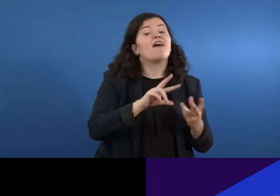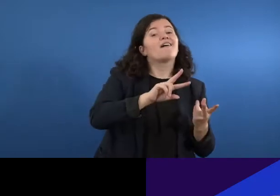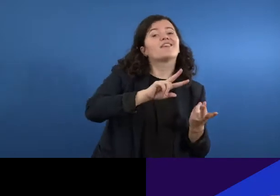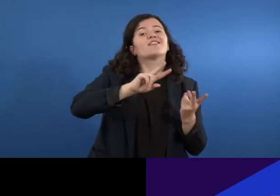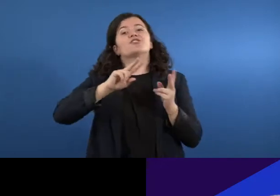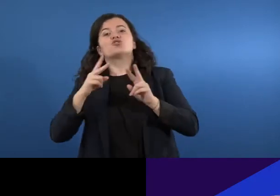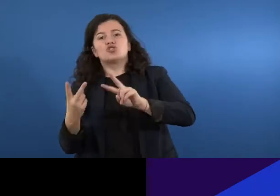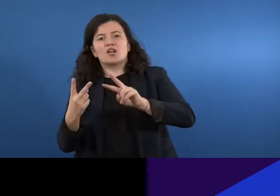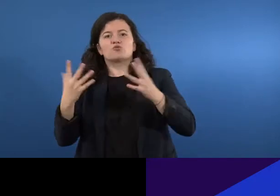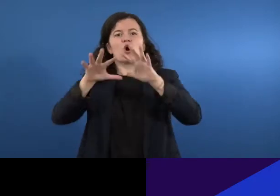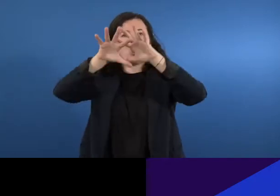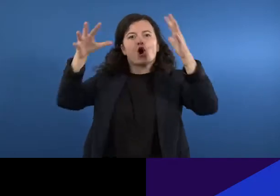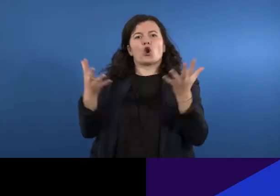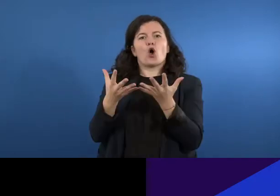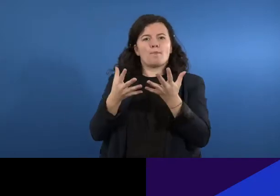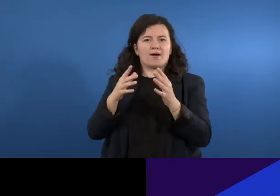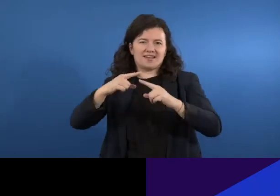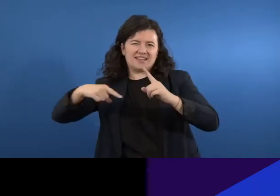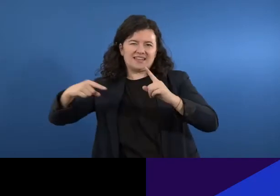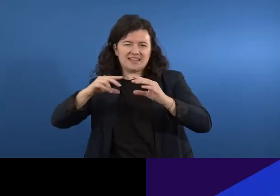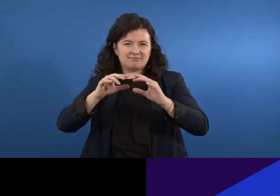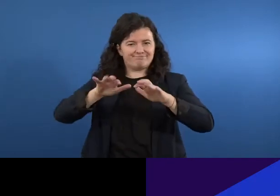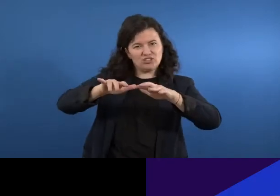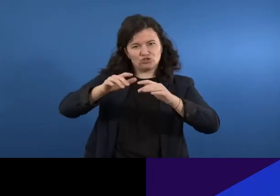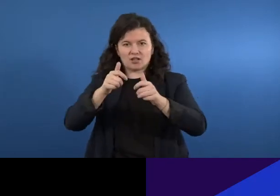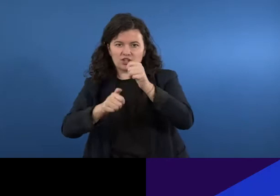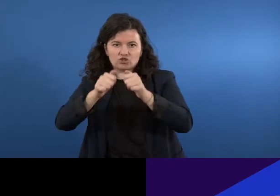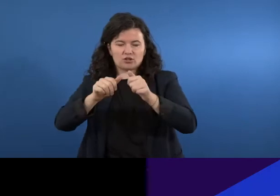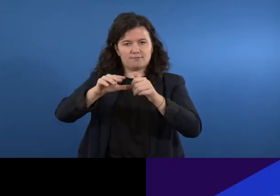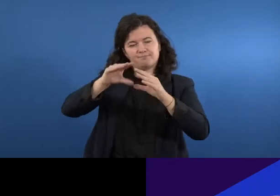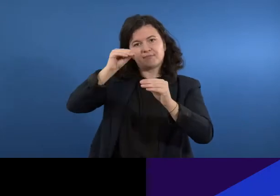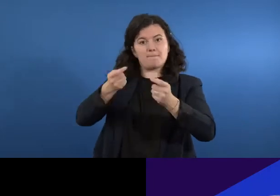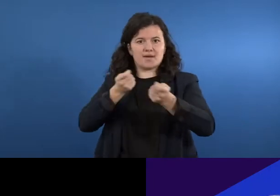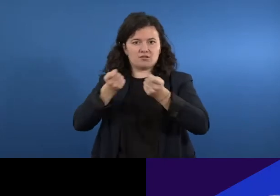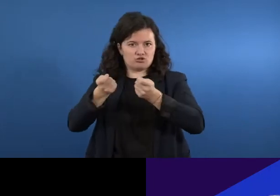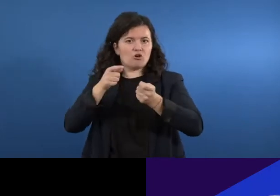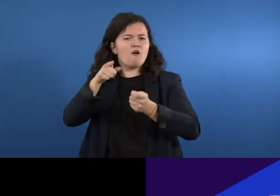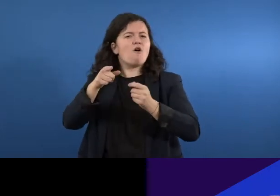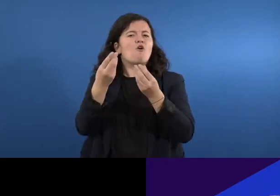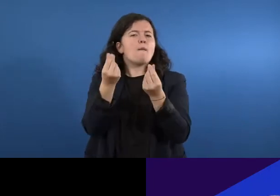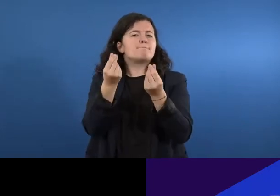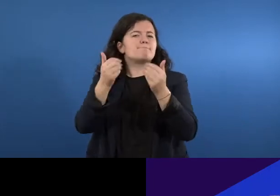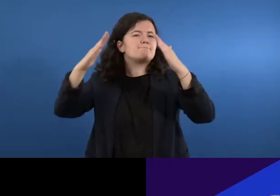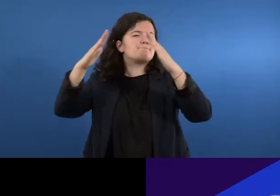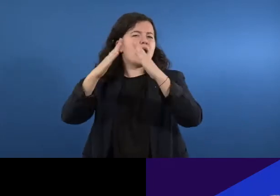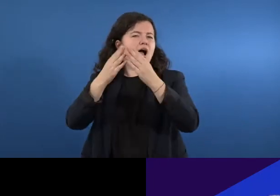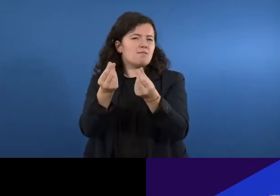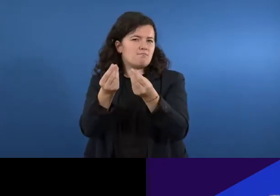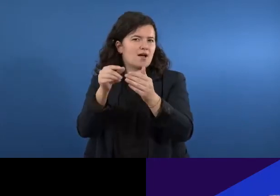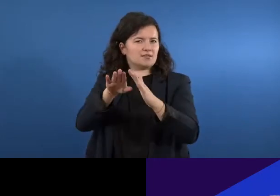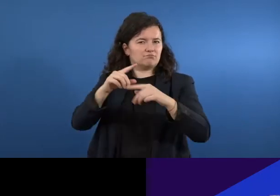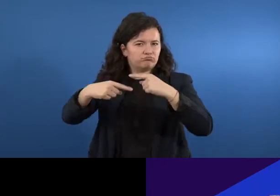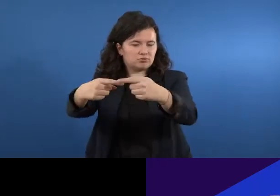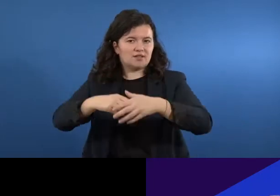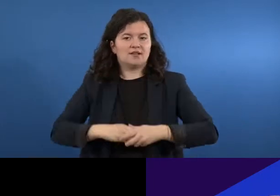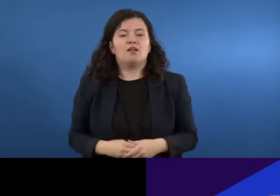digital learning manager in the banking and finance sector, defining and supporting the implementation of the digital learning strategy